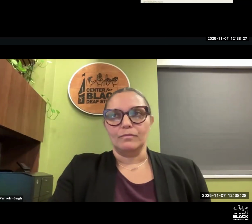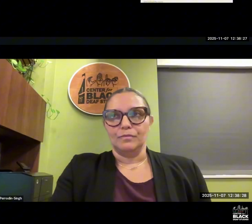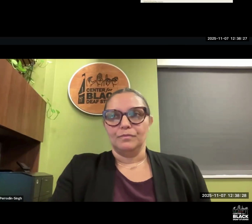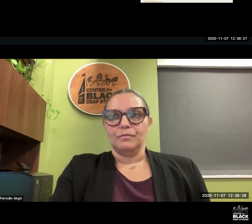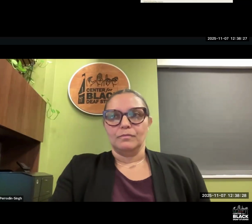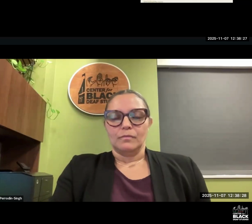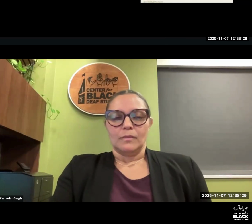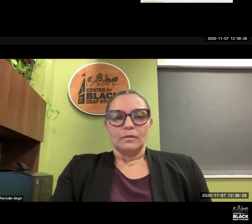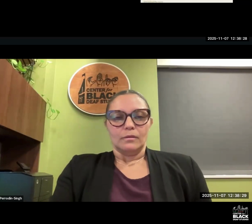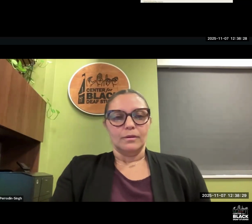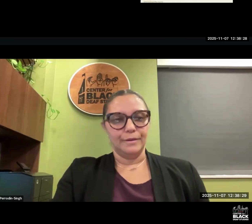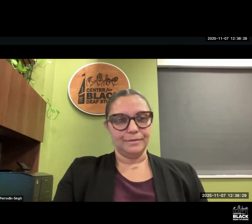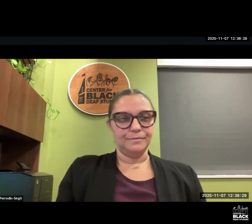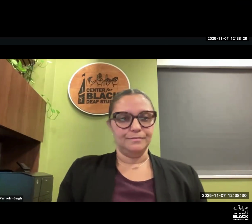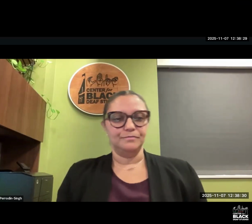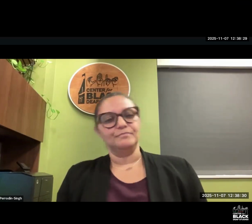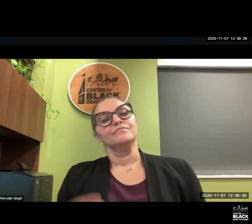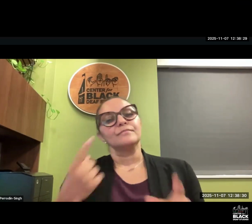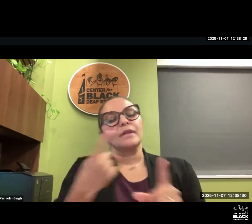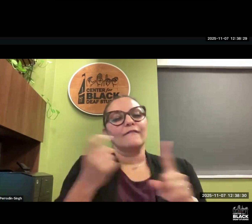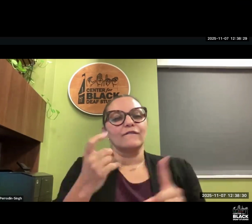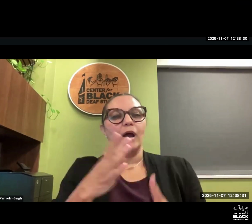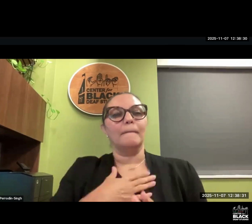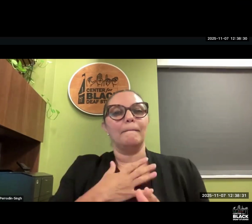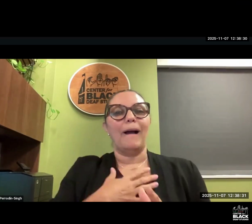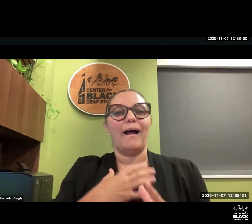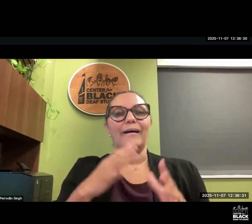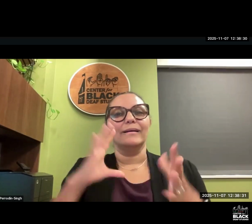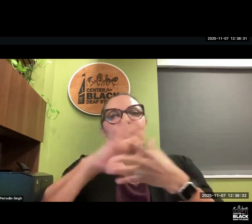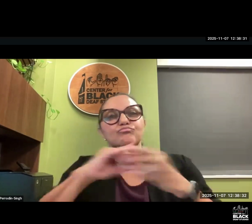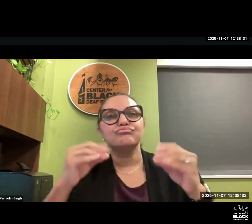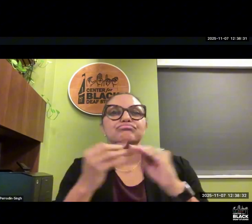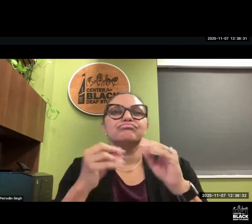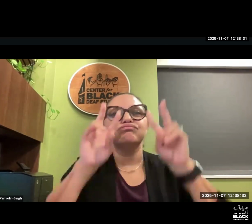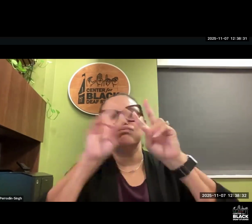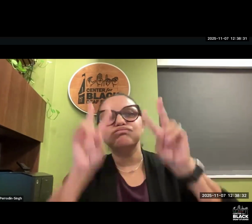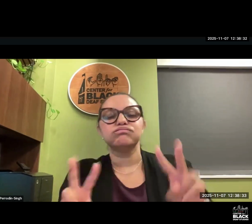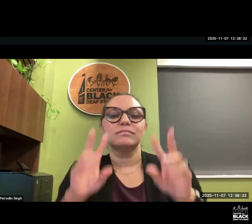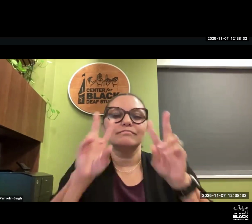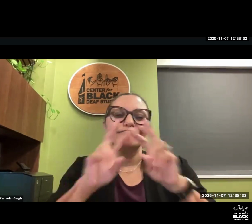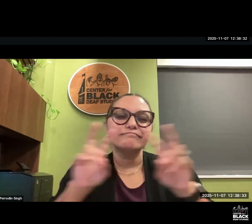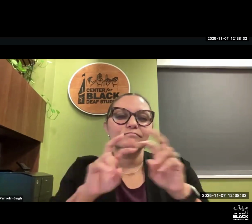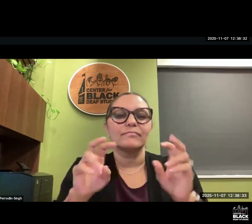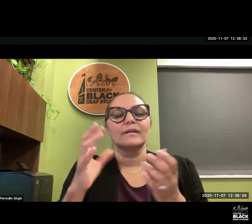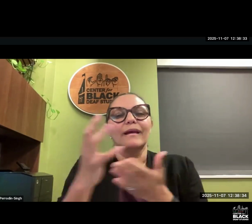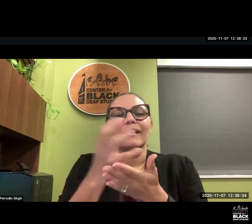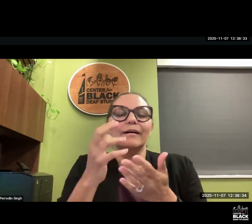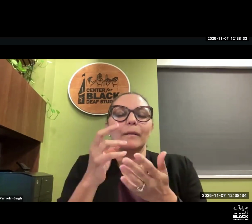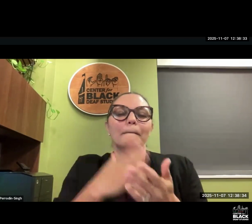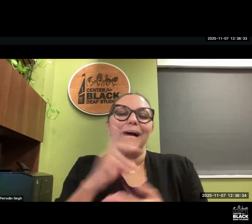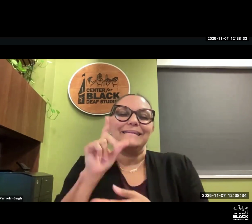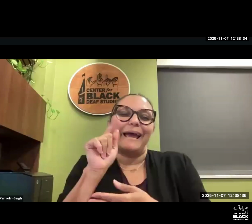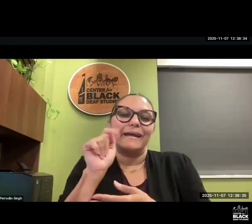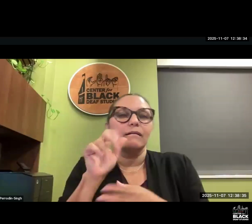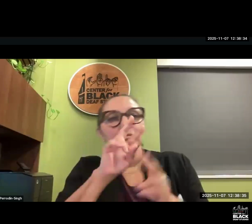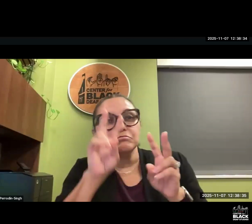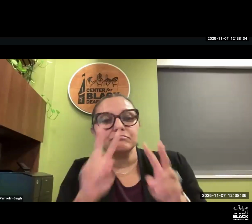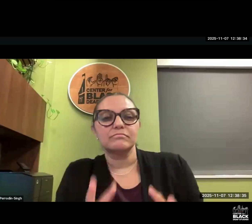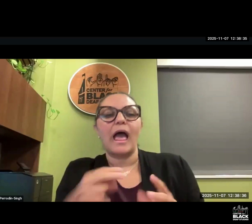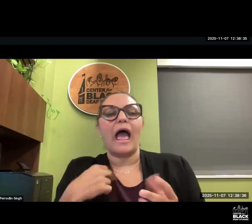being inside but feeling like an outsider definitely occurred. And also from my narratives and my